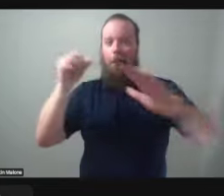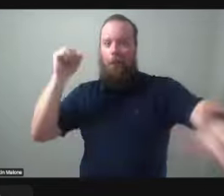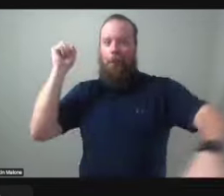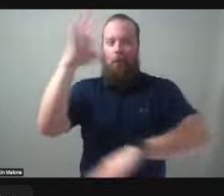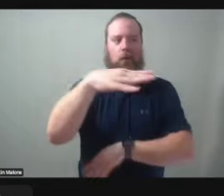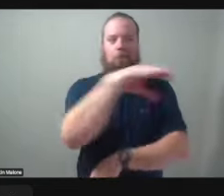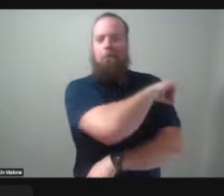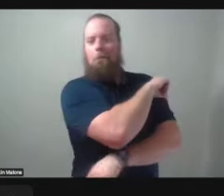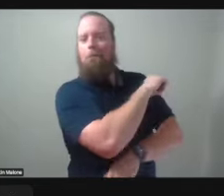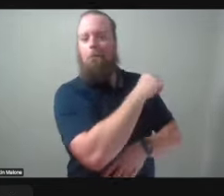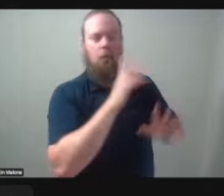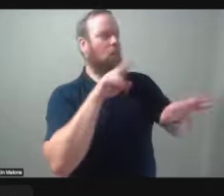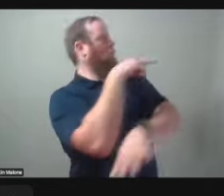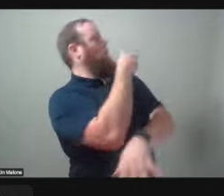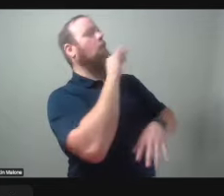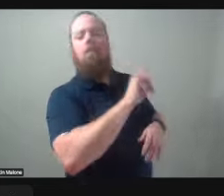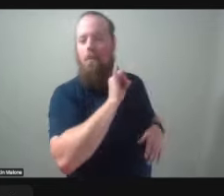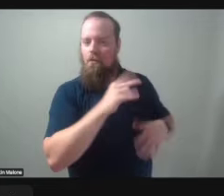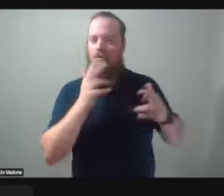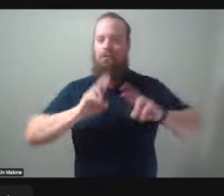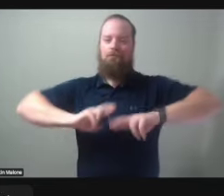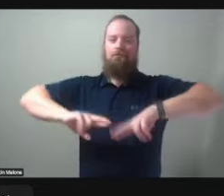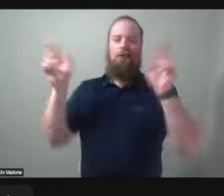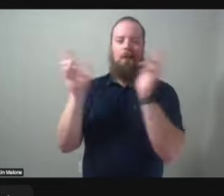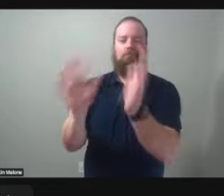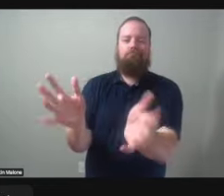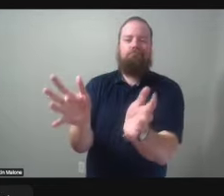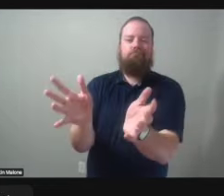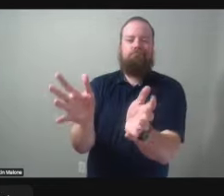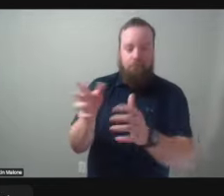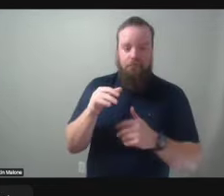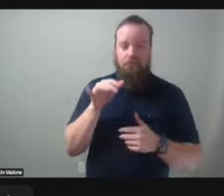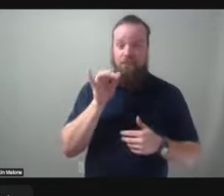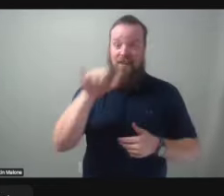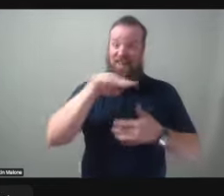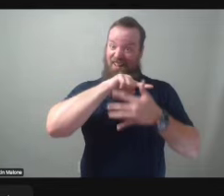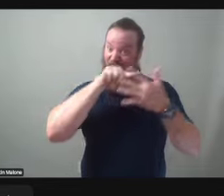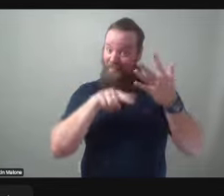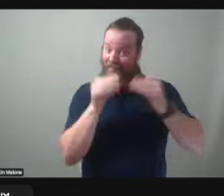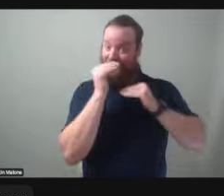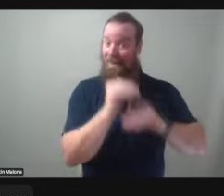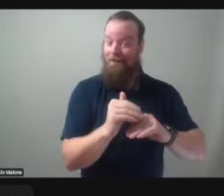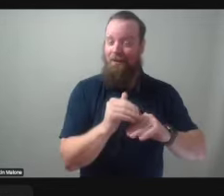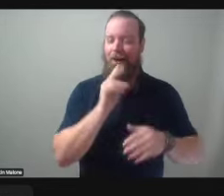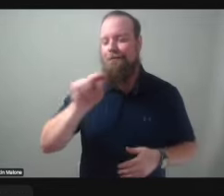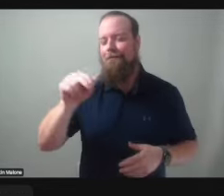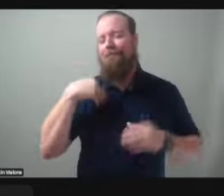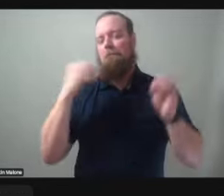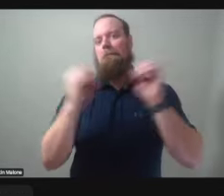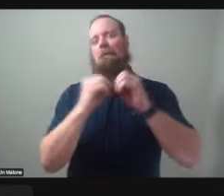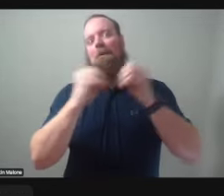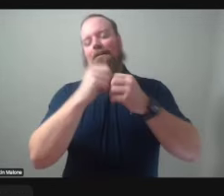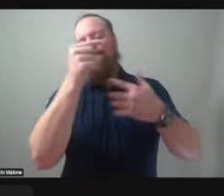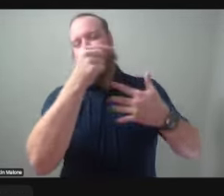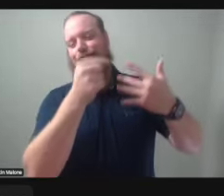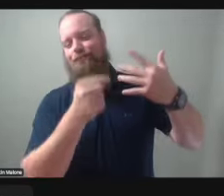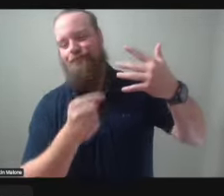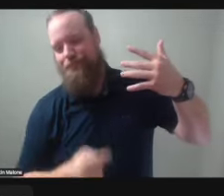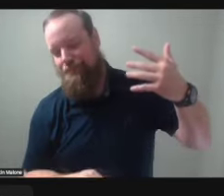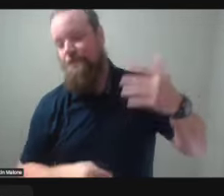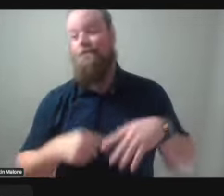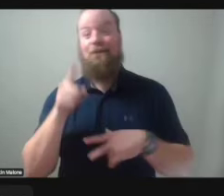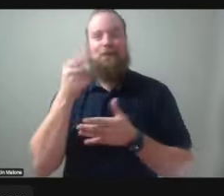might throw an object at the person to try to get their attention, something soft, maybe like a cap or a pen or something just to say, hey, look over here.